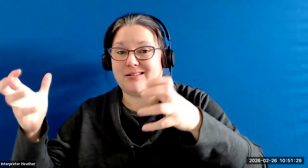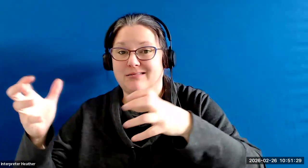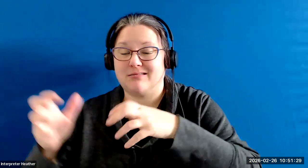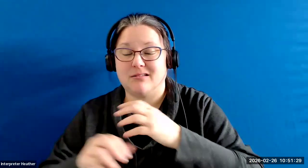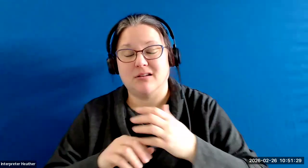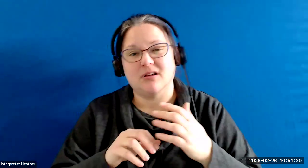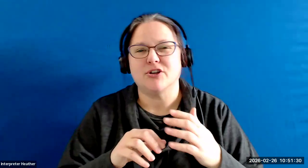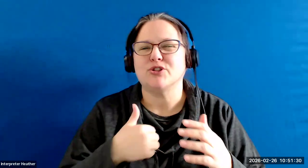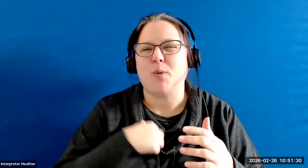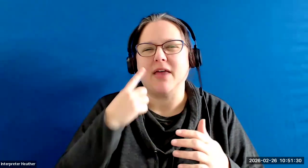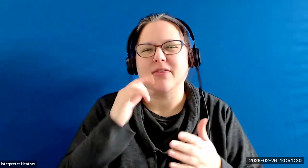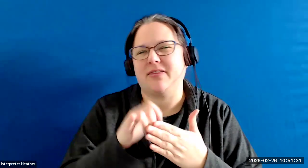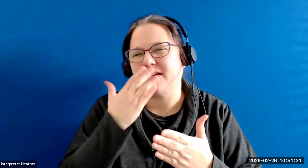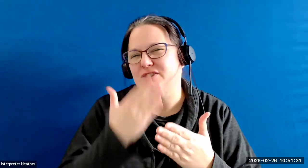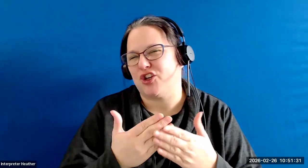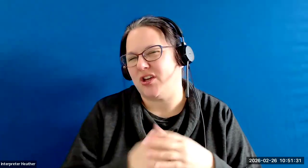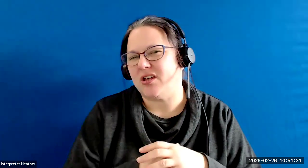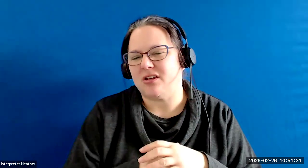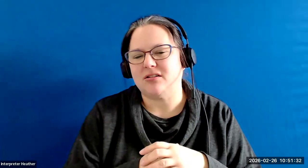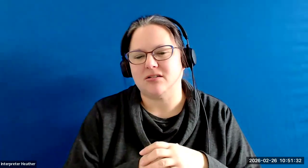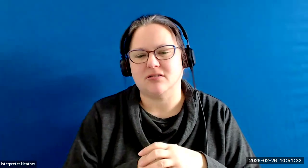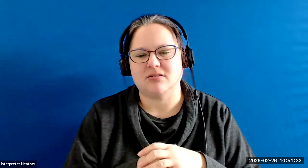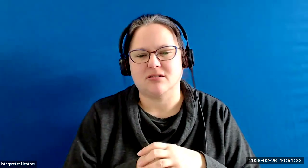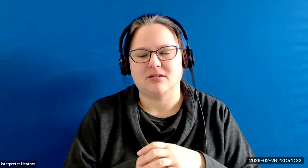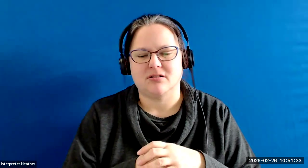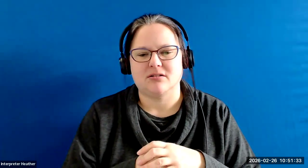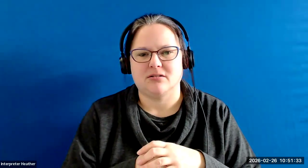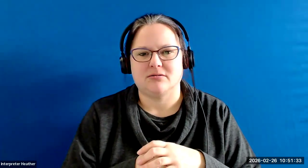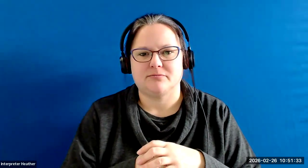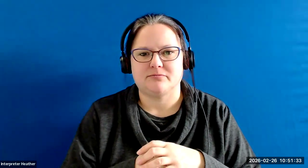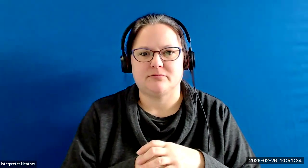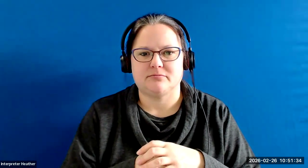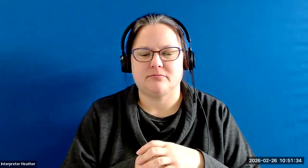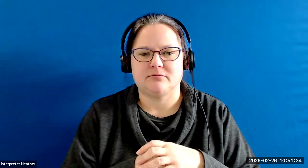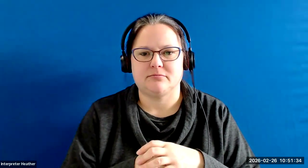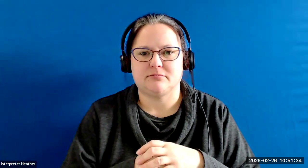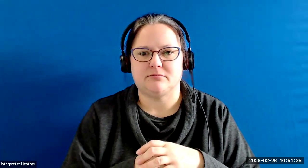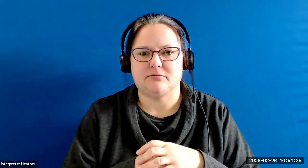that's a really good thing. Yeah.